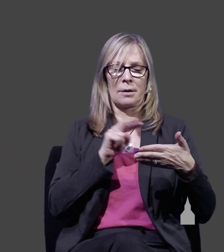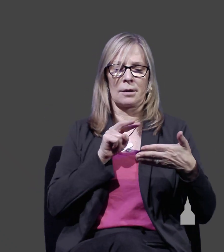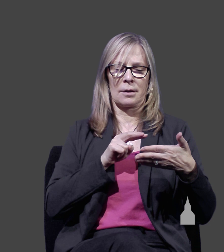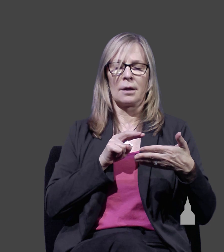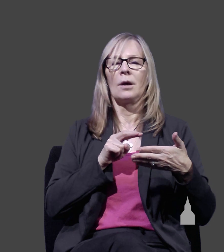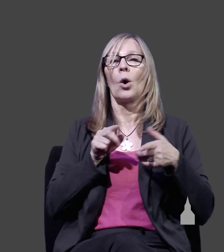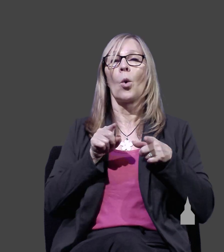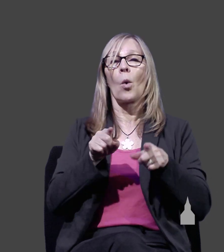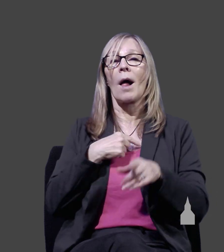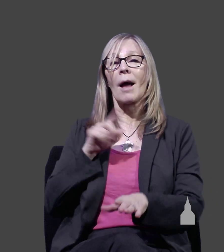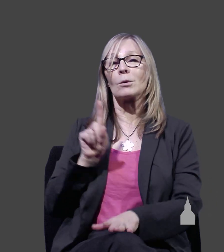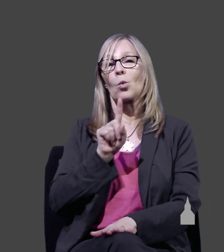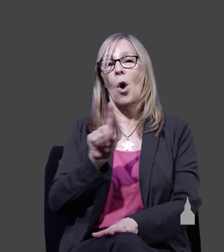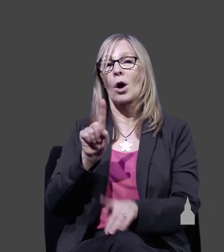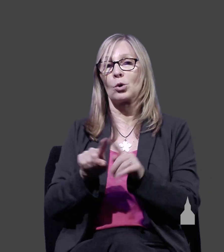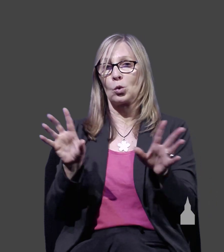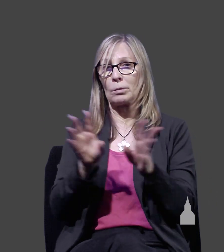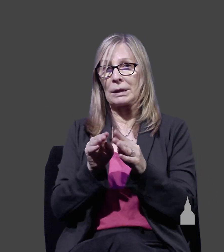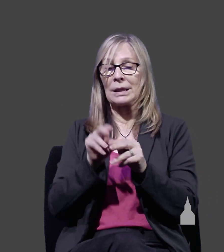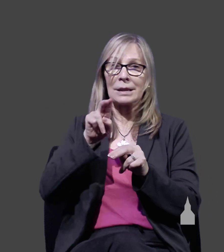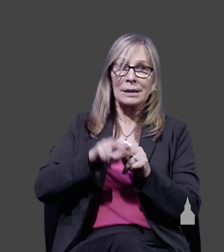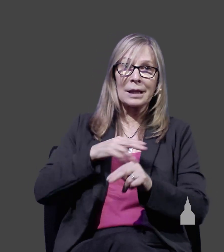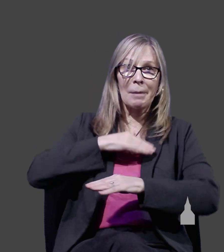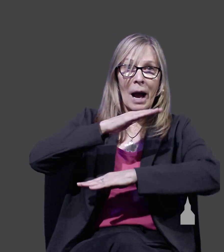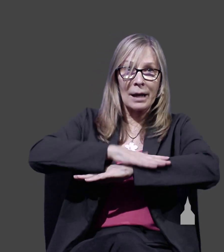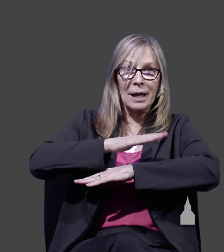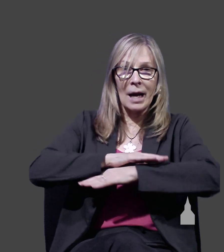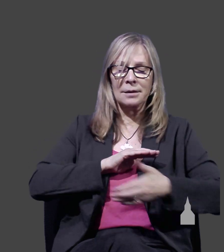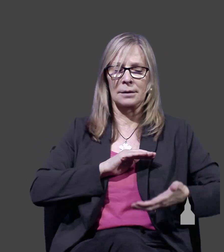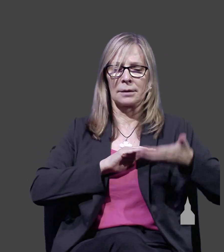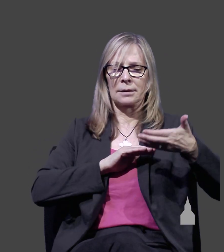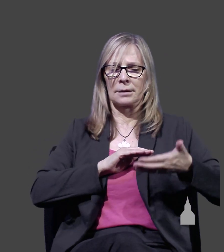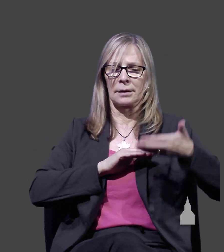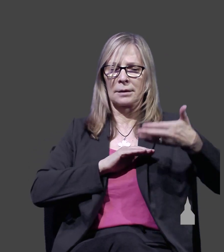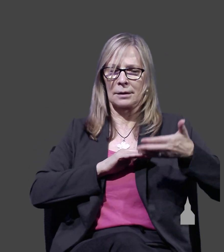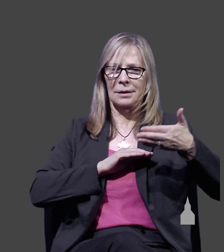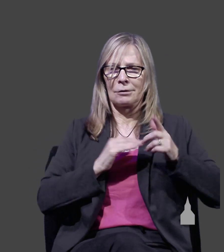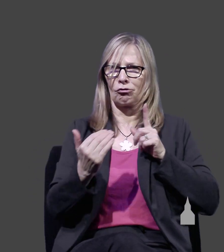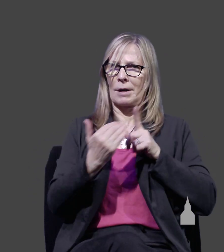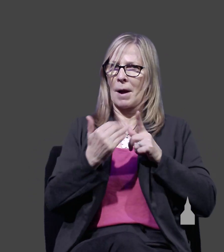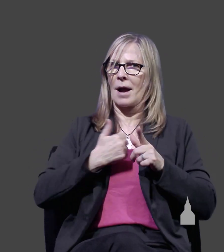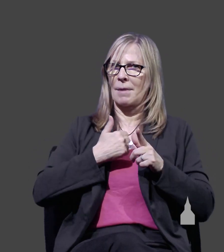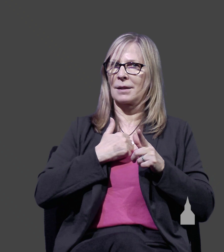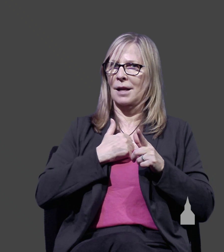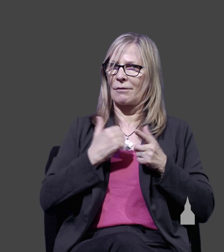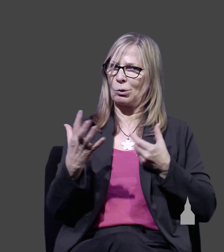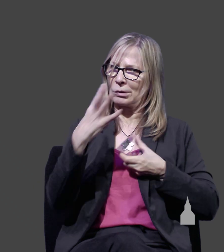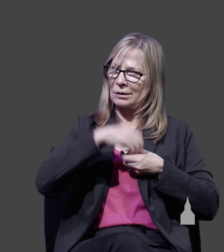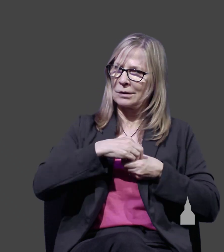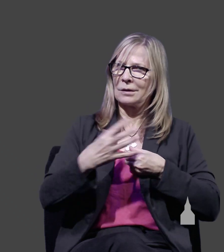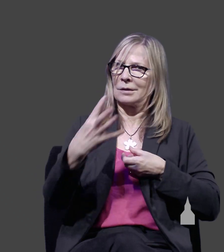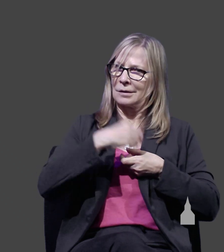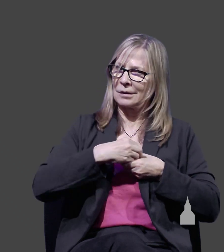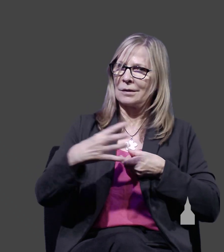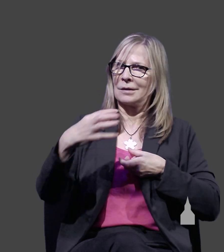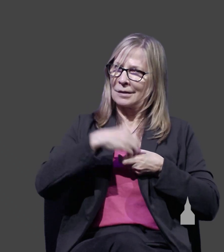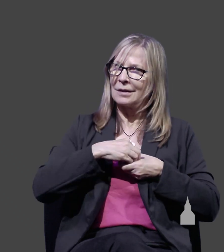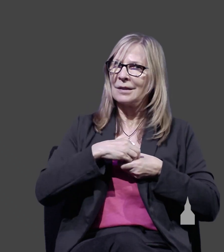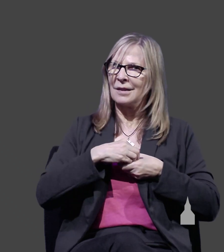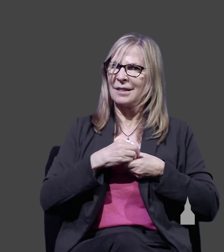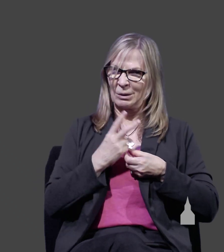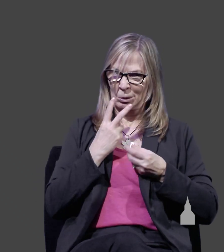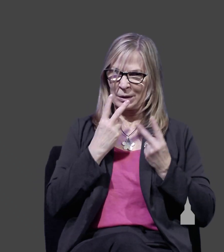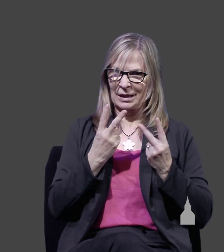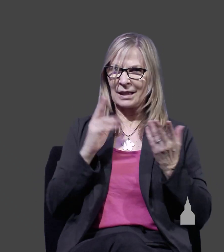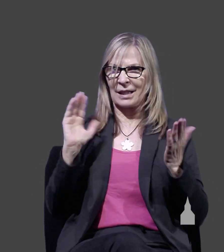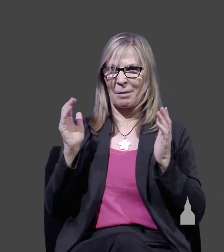was walking to meetings. I was reading, sitting at my desk, reminding myself, because that's the only way to internalize gracious speech is to see what it